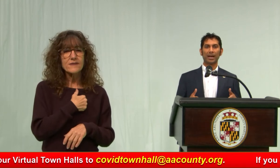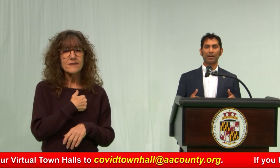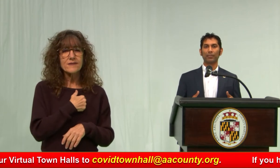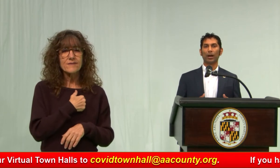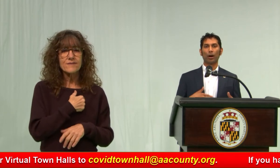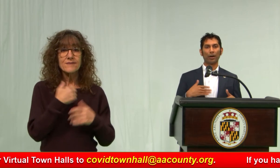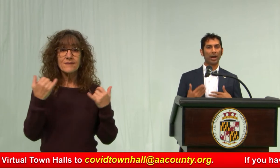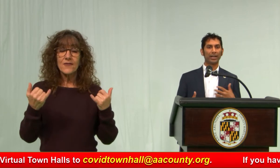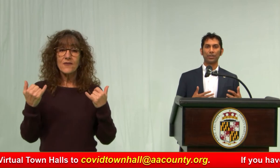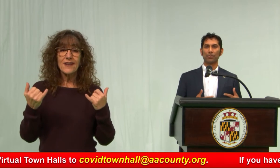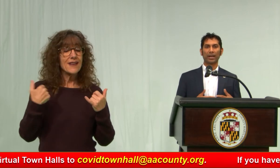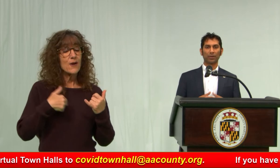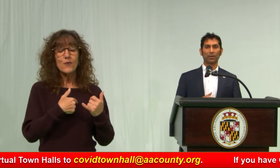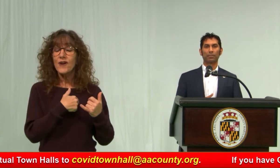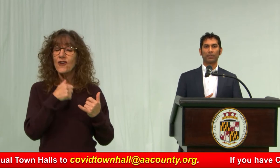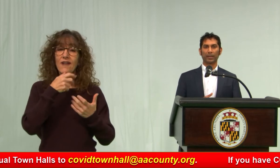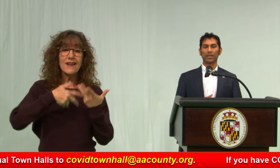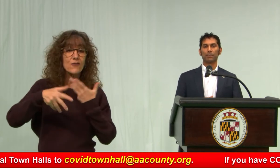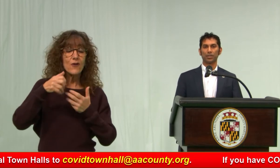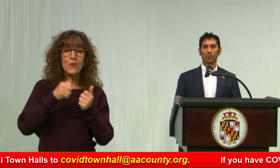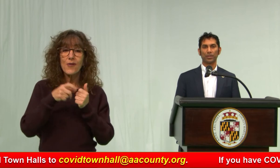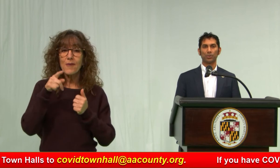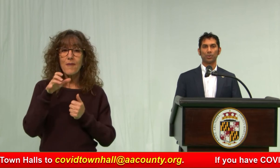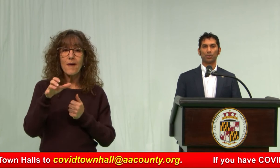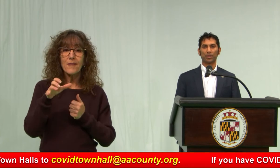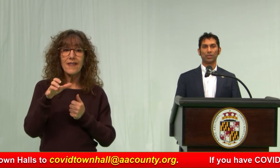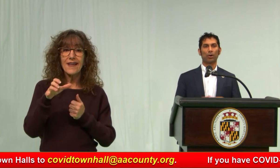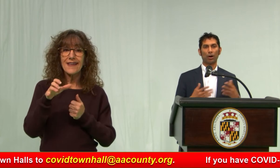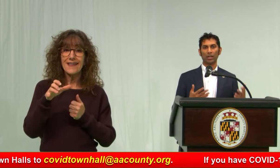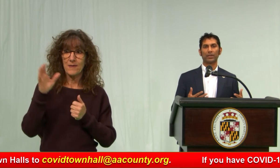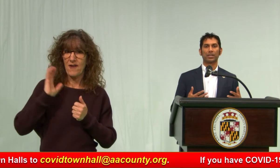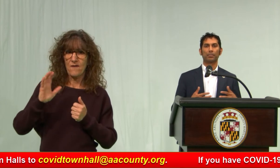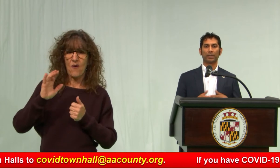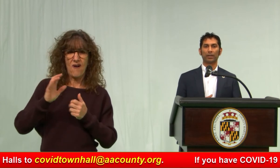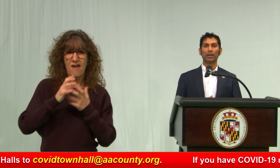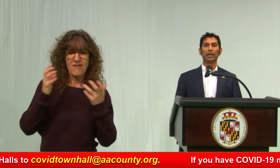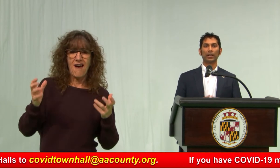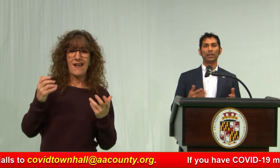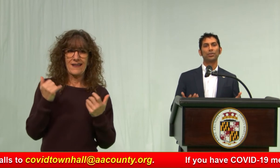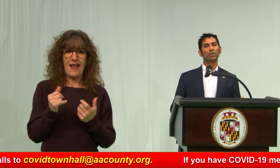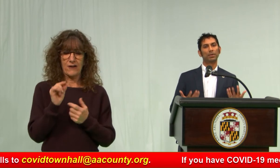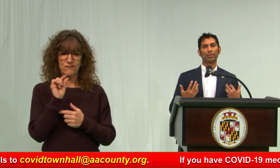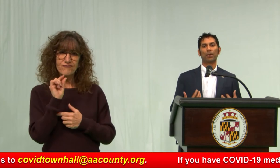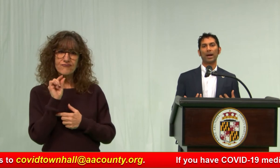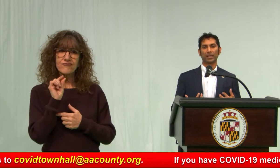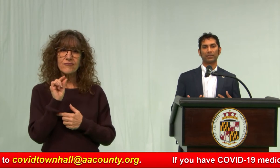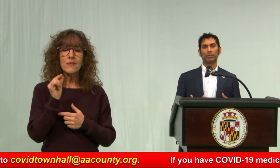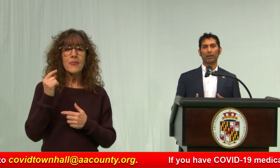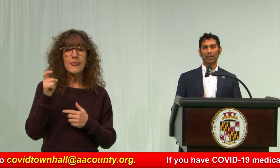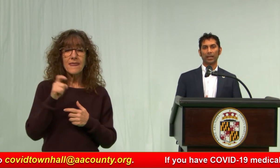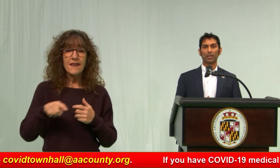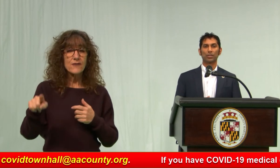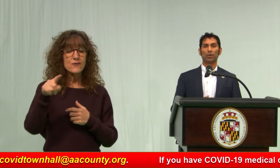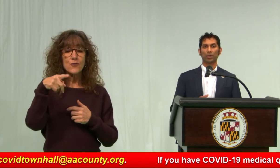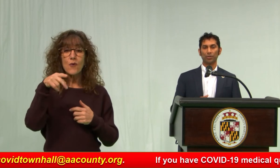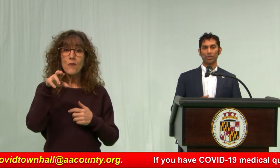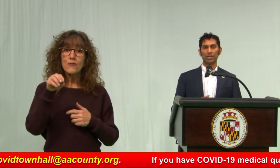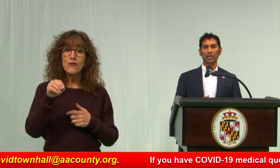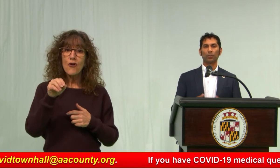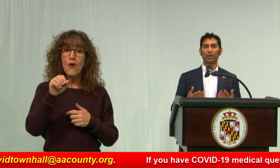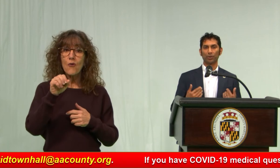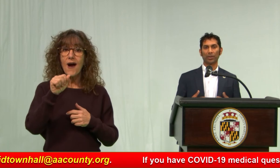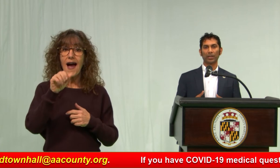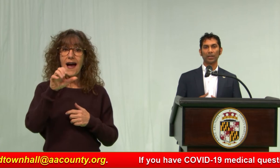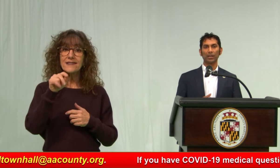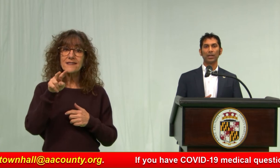this time, are not interacting with the public as much as we used to. And so all of us up here need you to be proactive about letting us know what you're